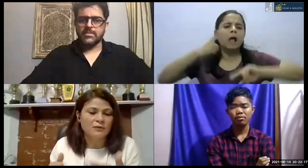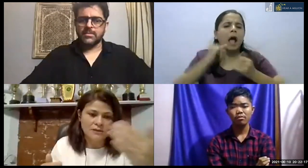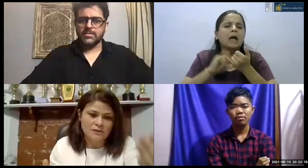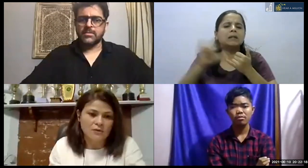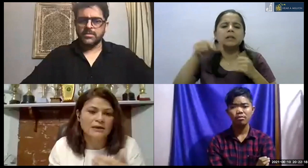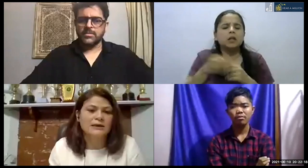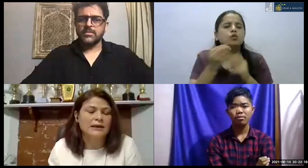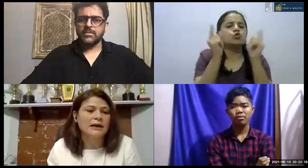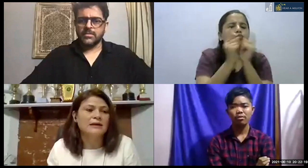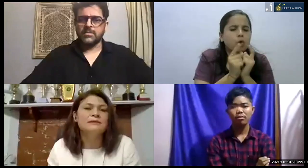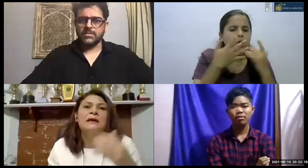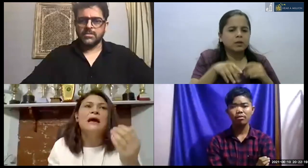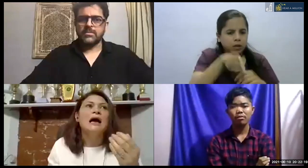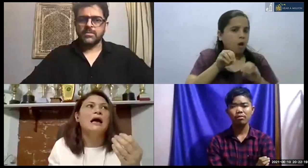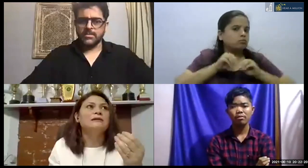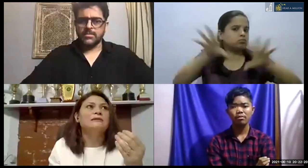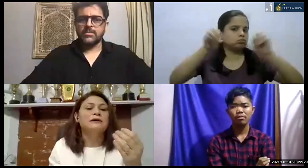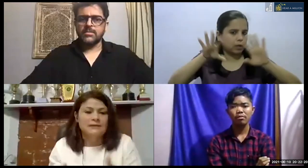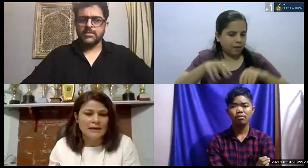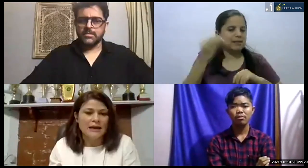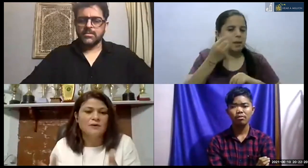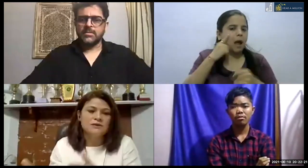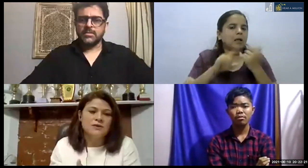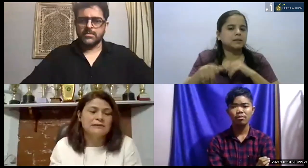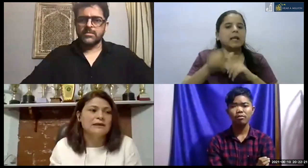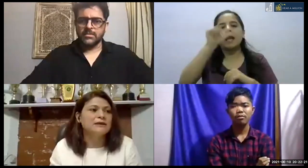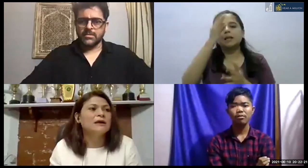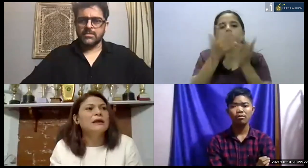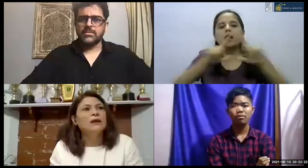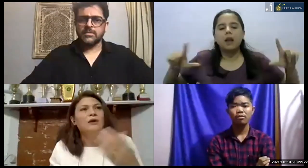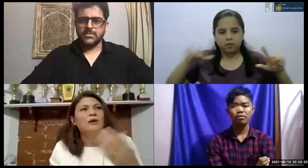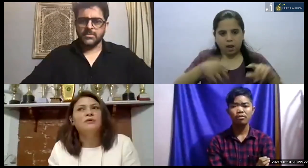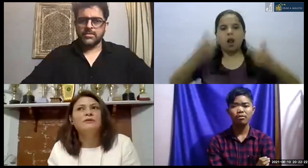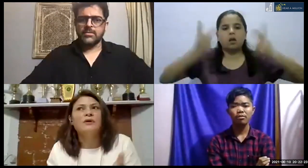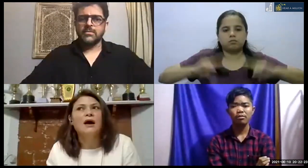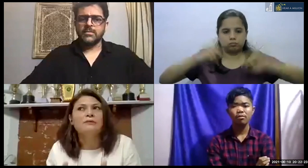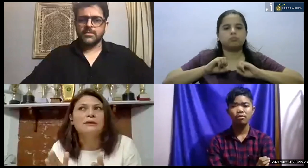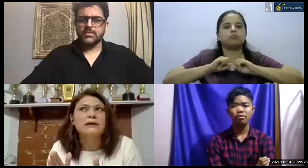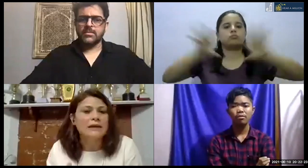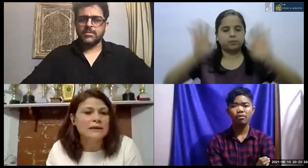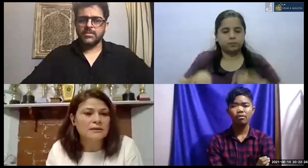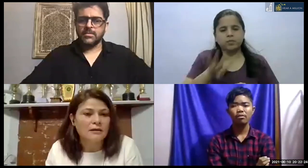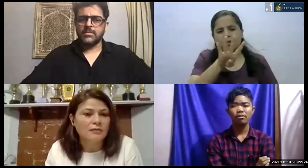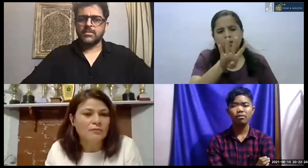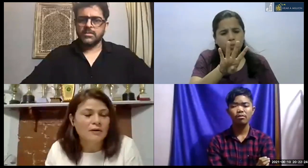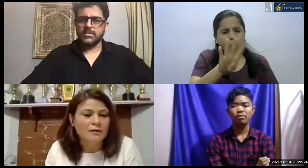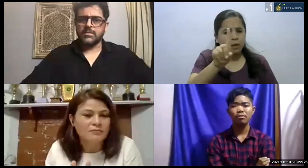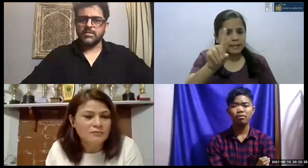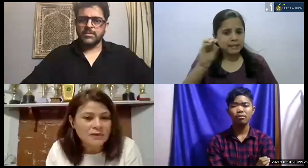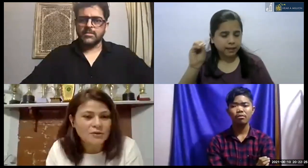class 1, which is already telecast and in sign language translated. Then we have only 410